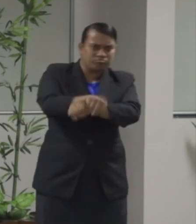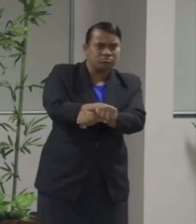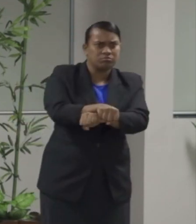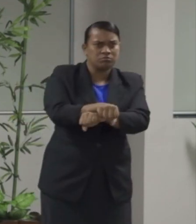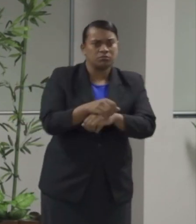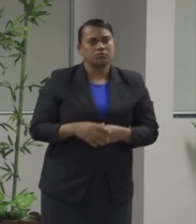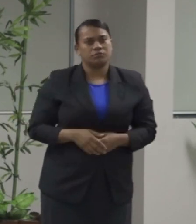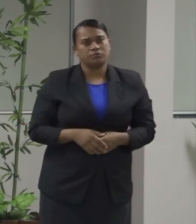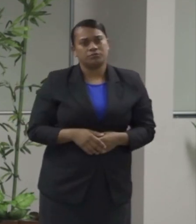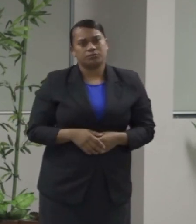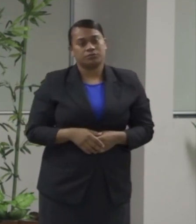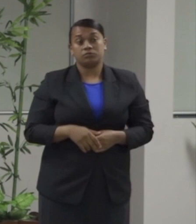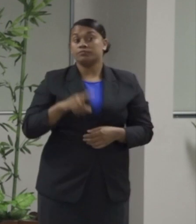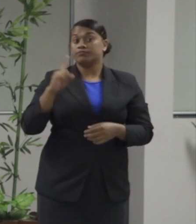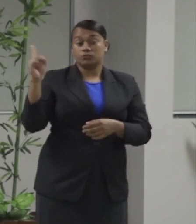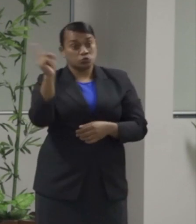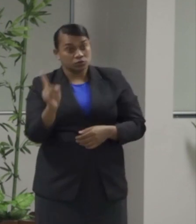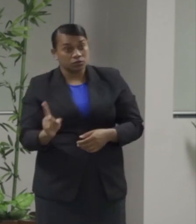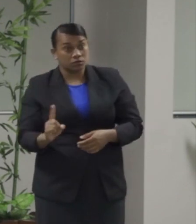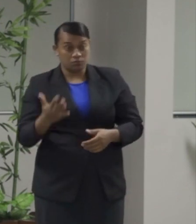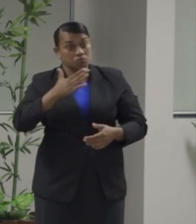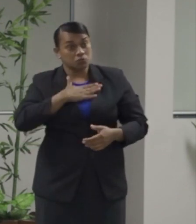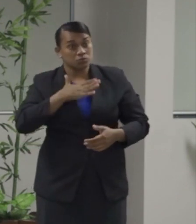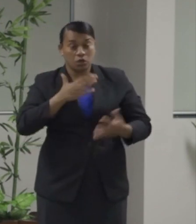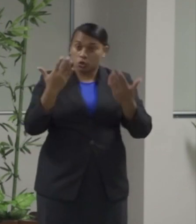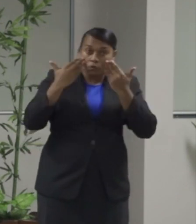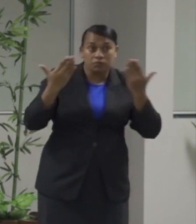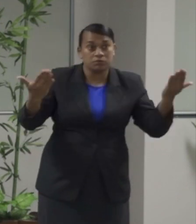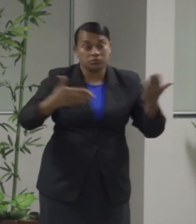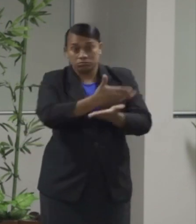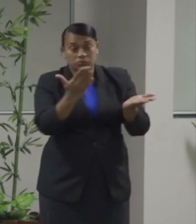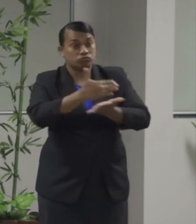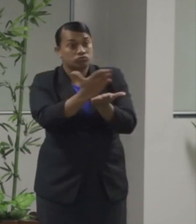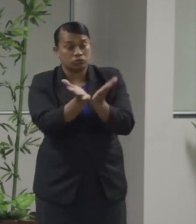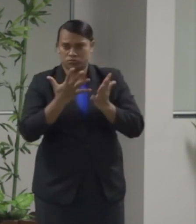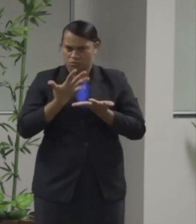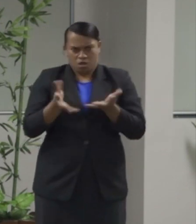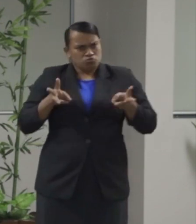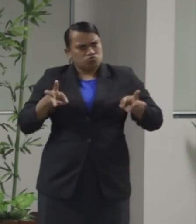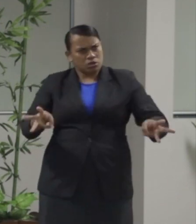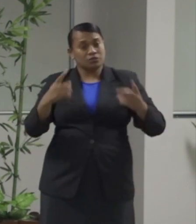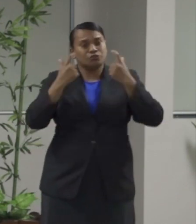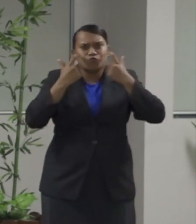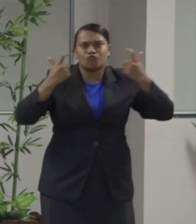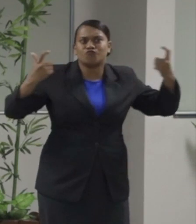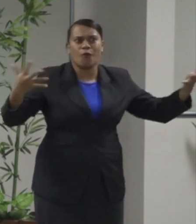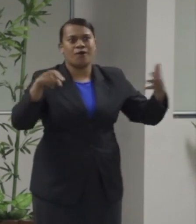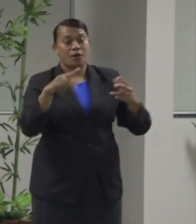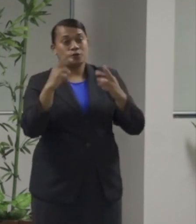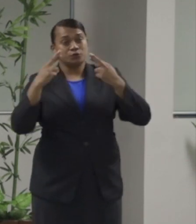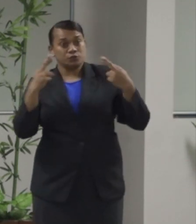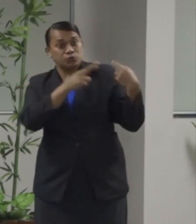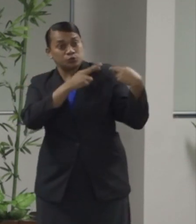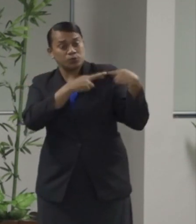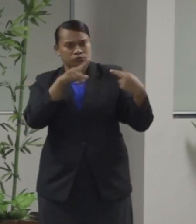Today, I want to stress another way in which you can demonstrate responsibility and play your part in combating coronavirus. Break